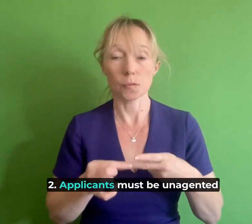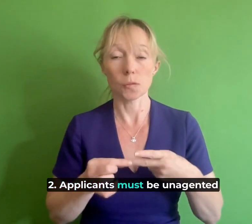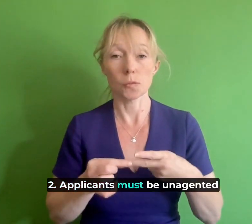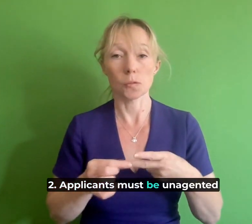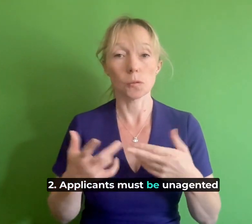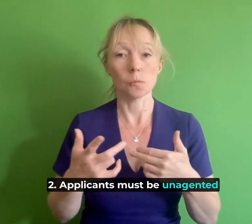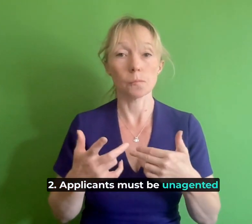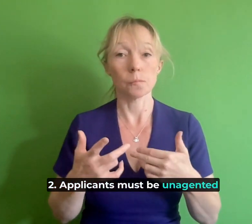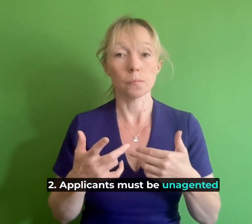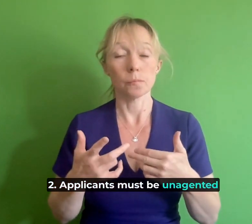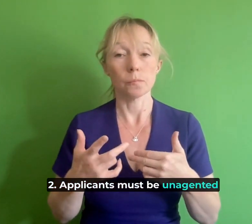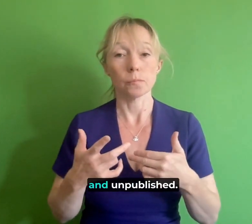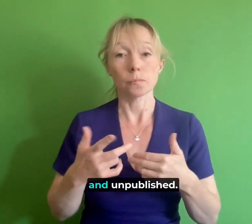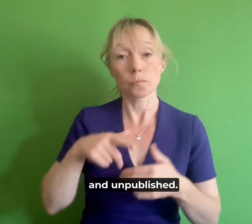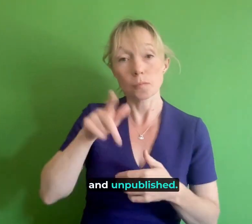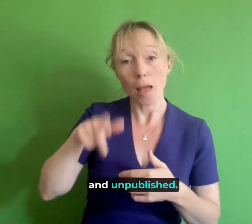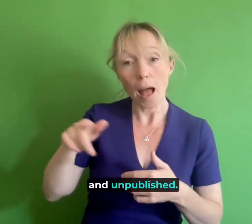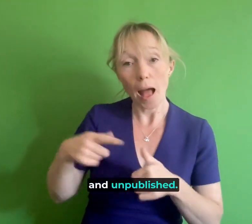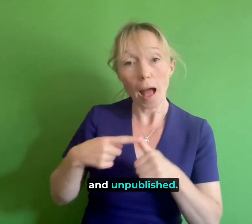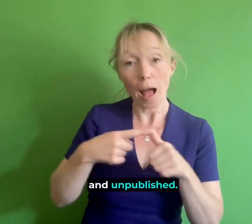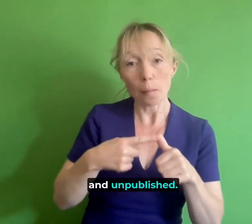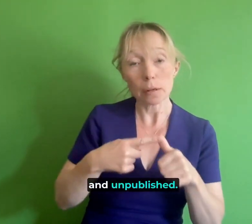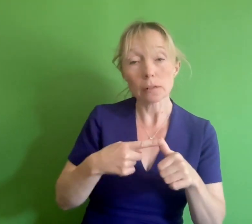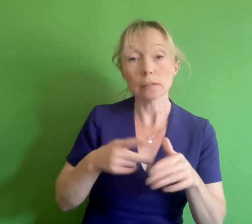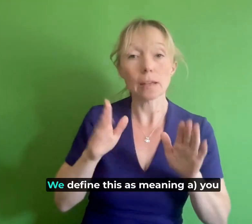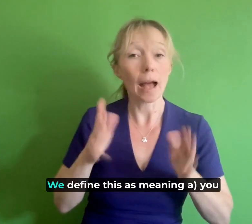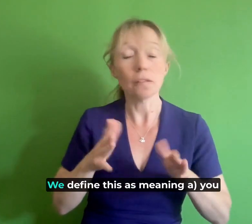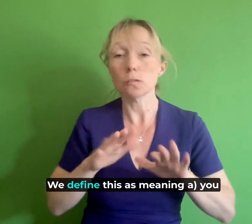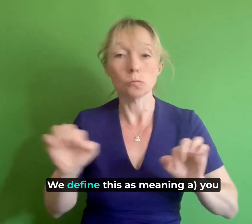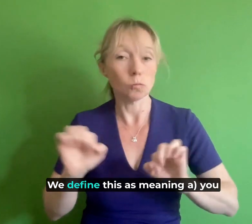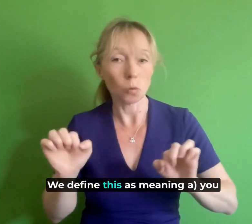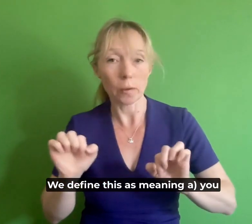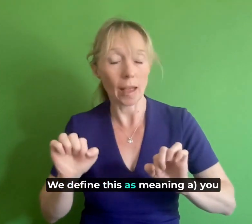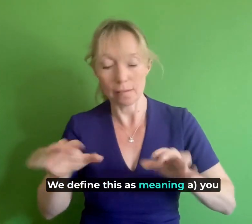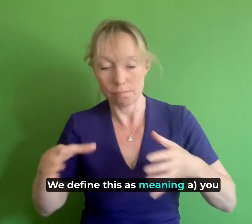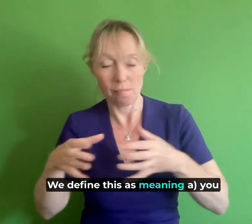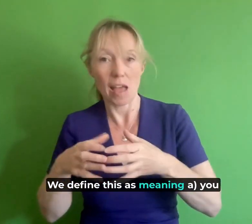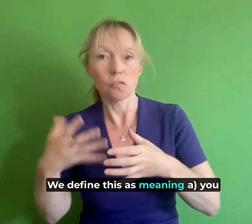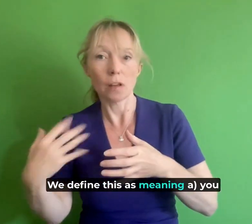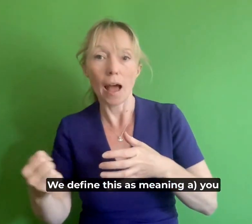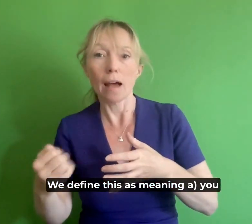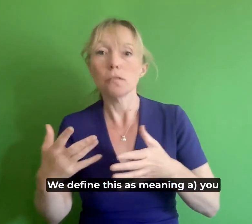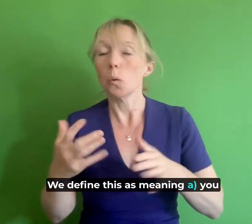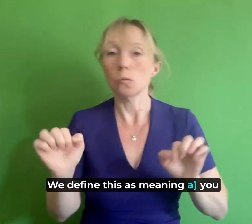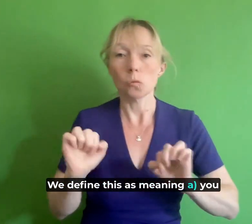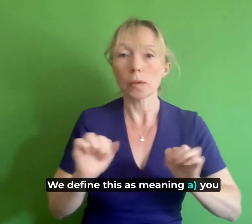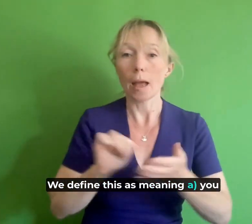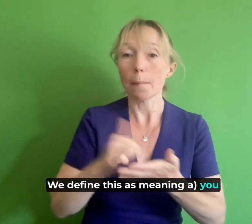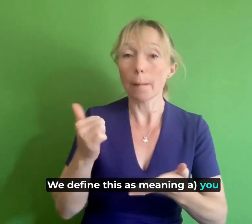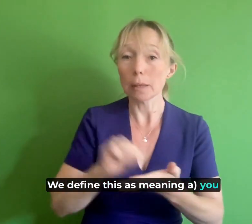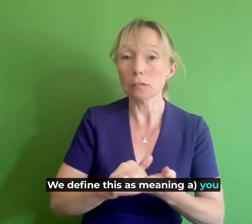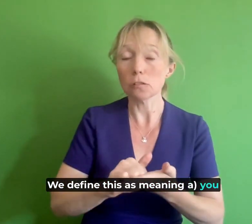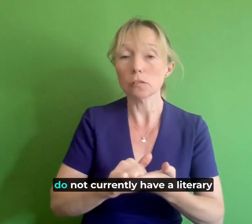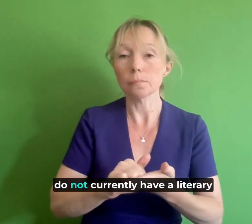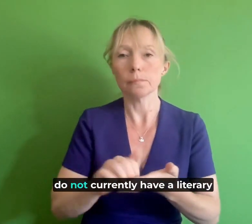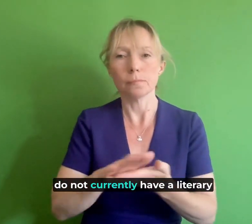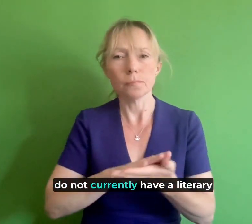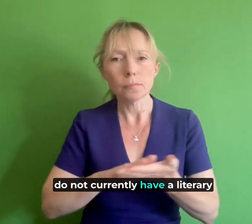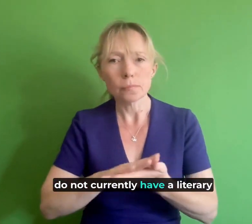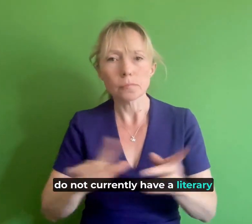Applicants must be unagented and unpublished. We define this as meaning A. You do not currently have a